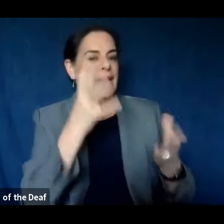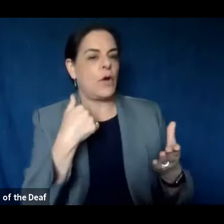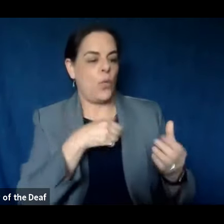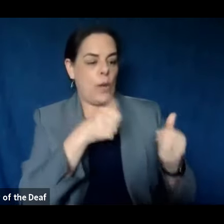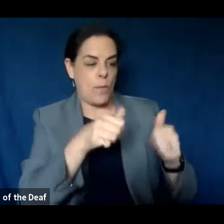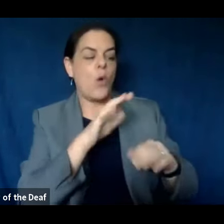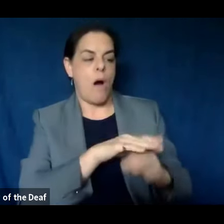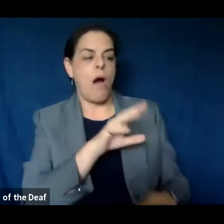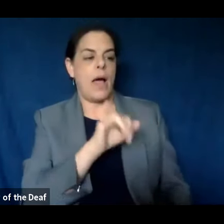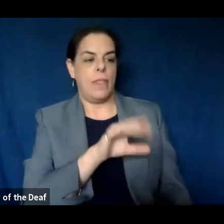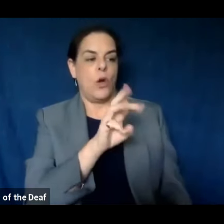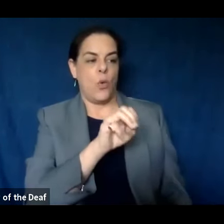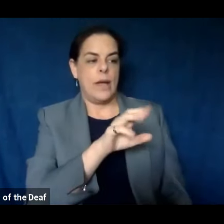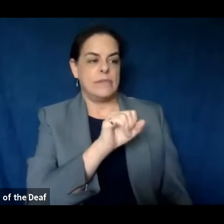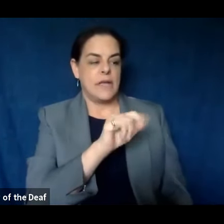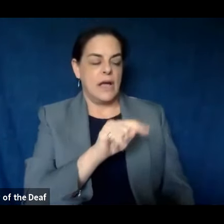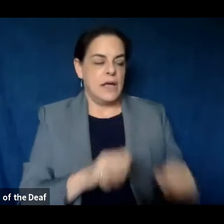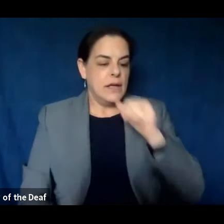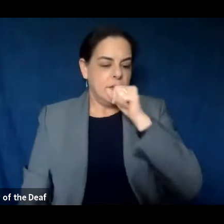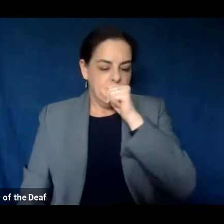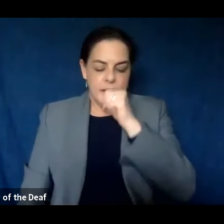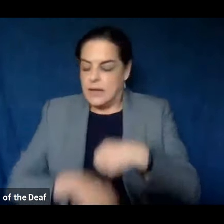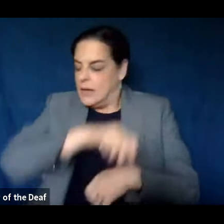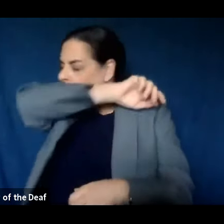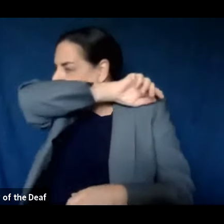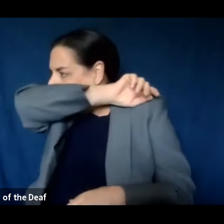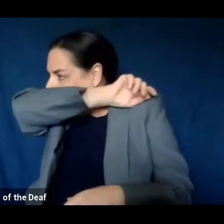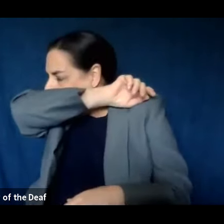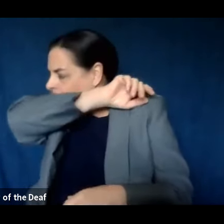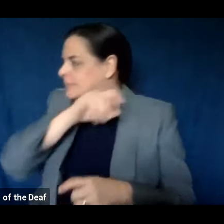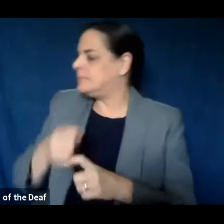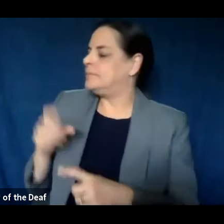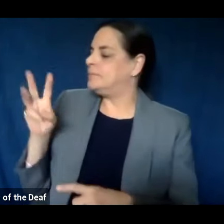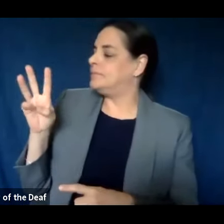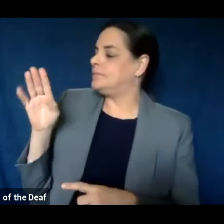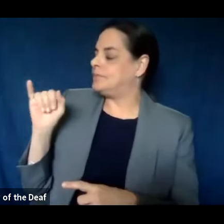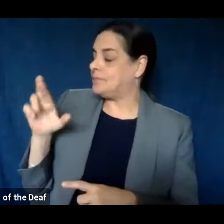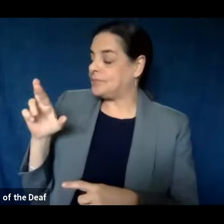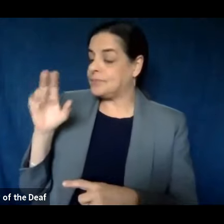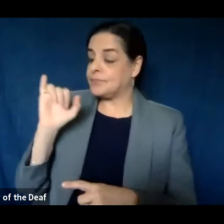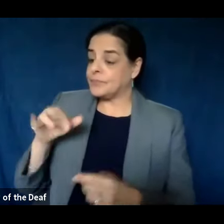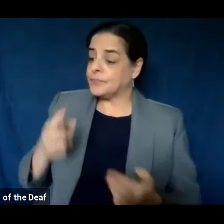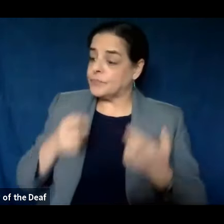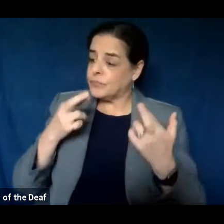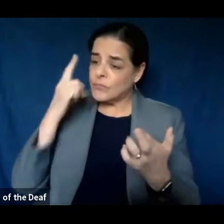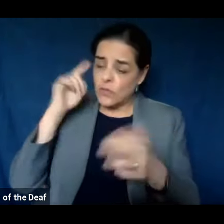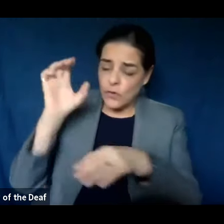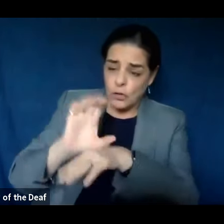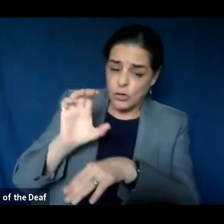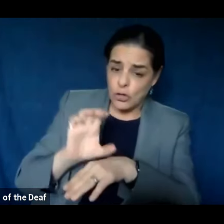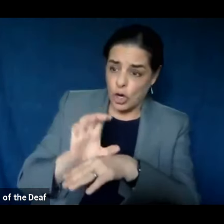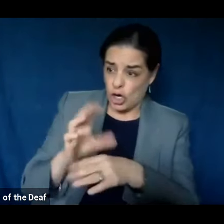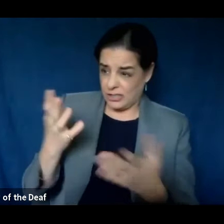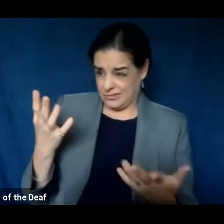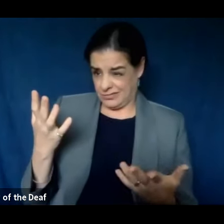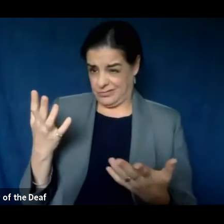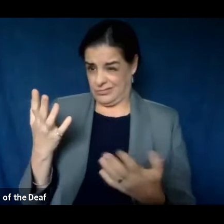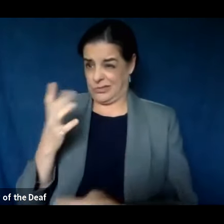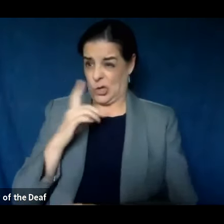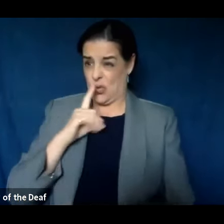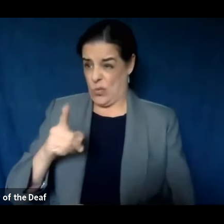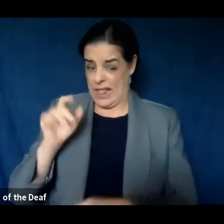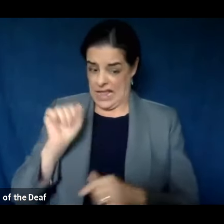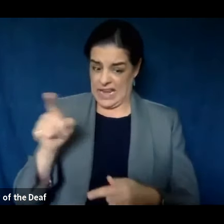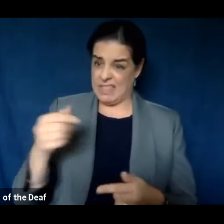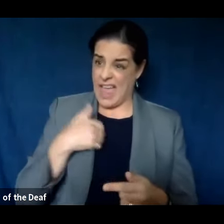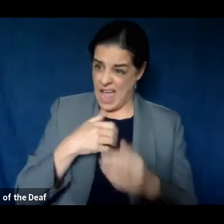the website. From WBIR, with the recommendations for churches, is it even realistic for them to hold